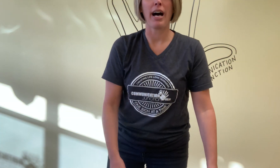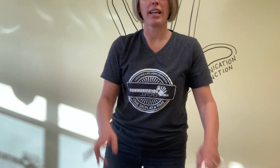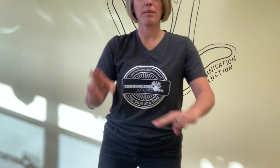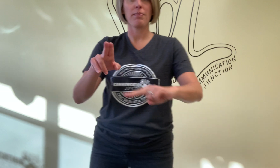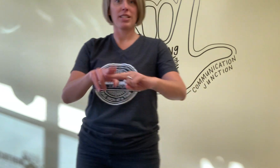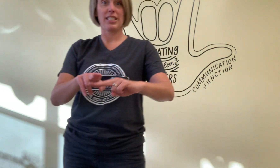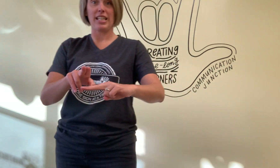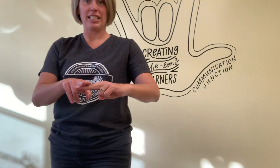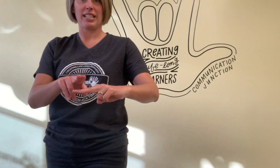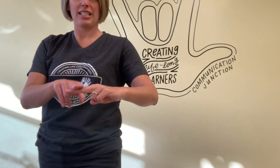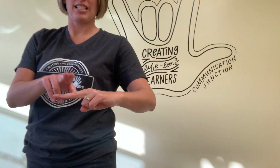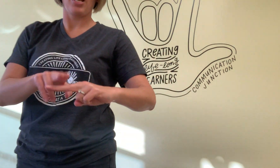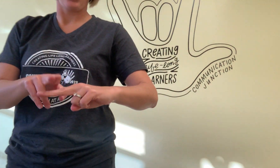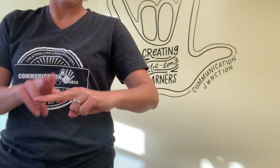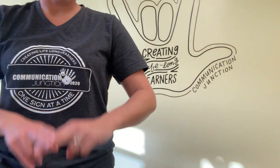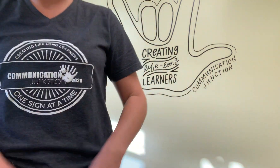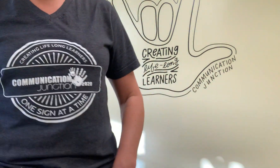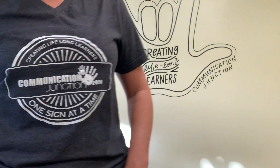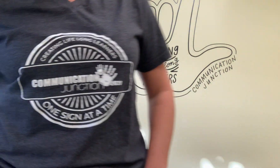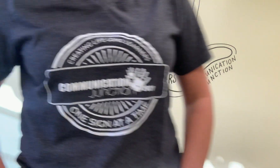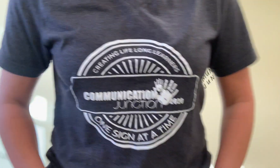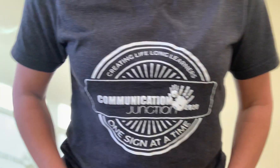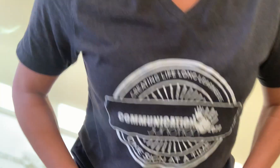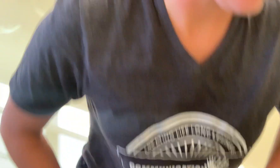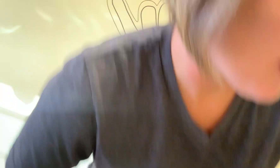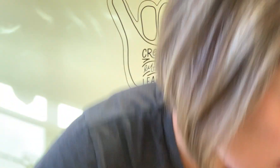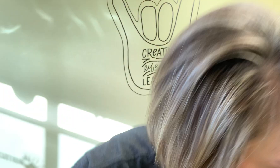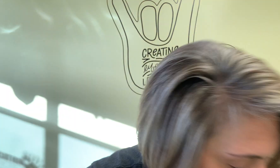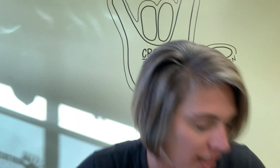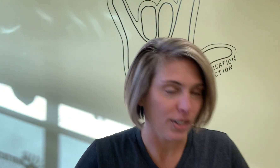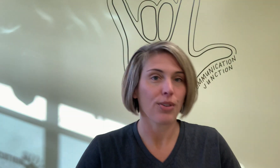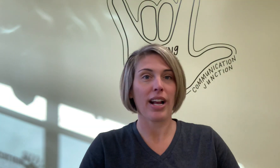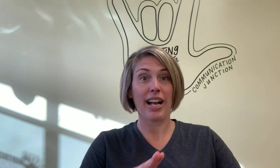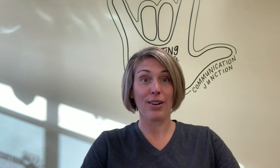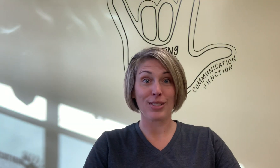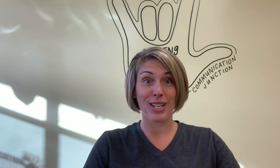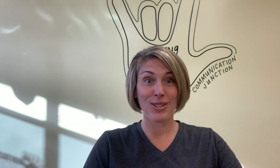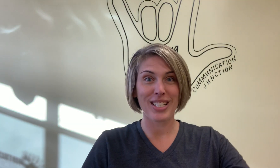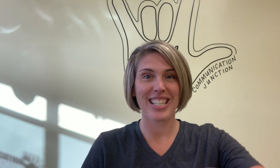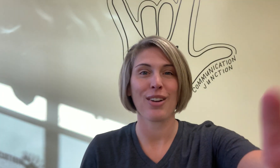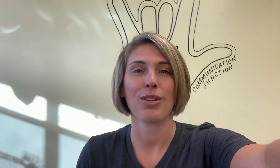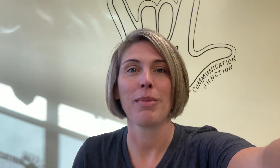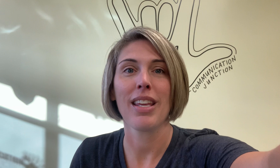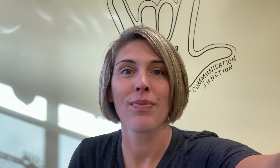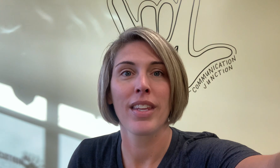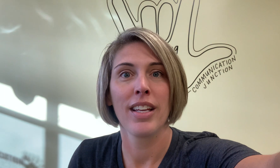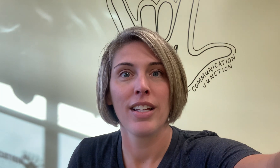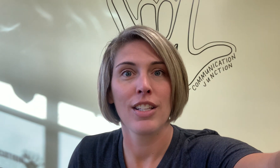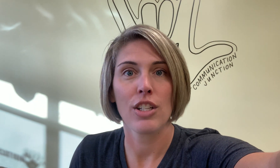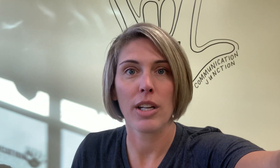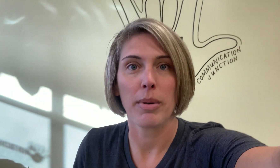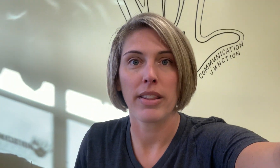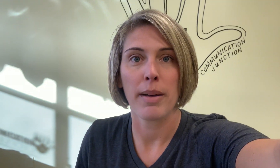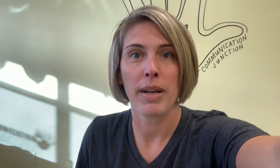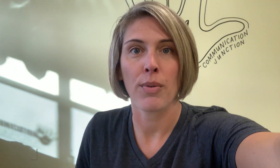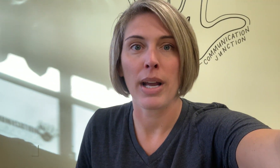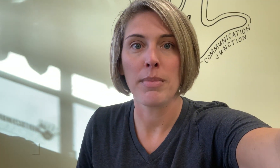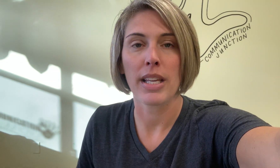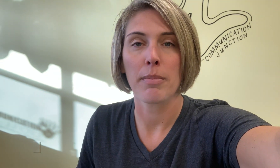bottom sits on the ground. Can you sit down with me? Sorry about that. My rhymes got mixed